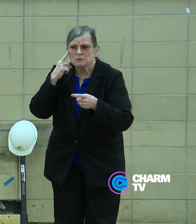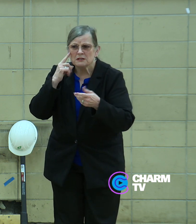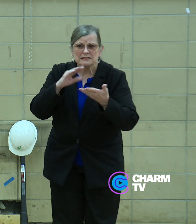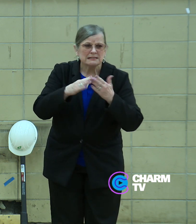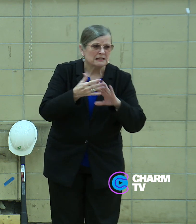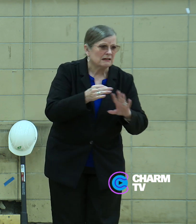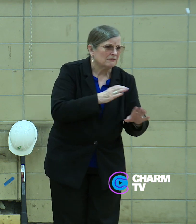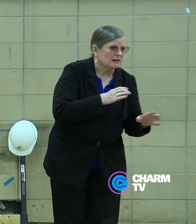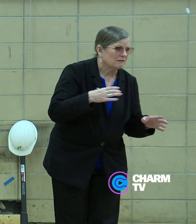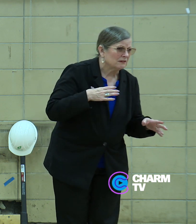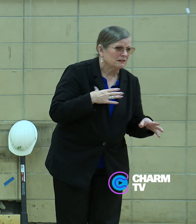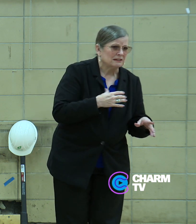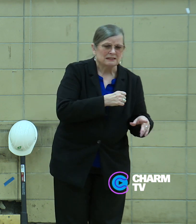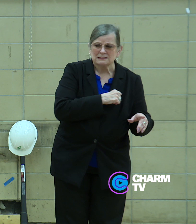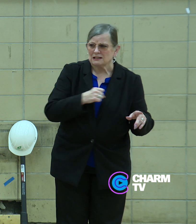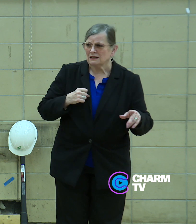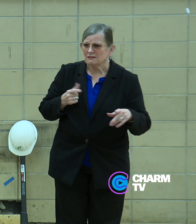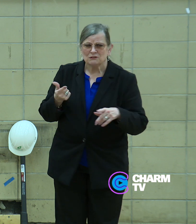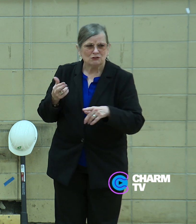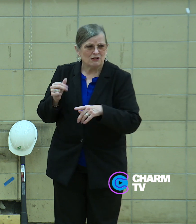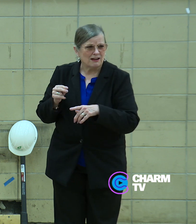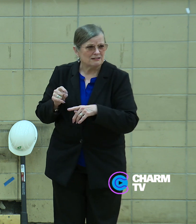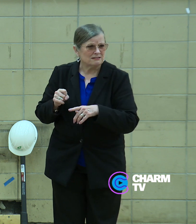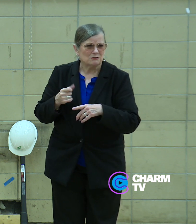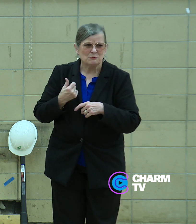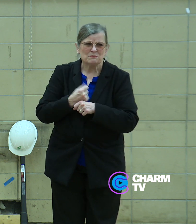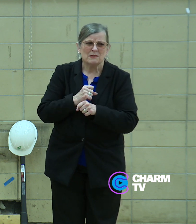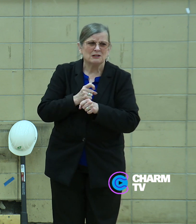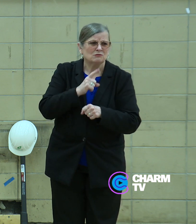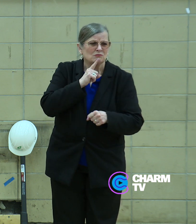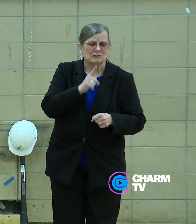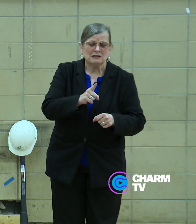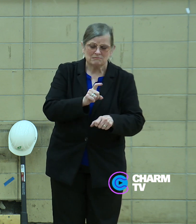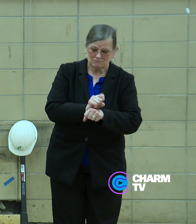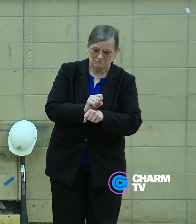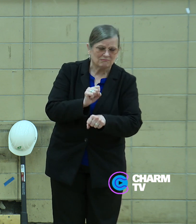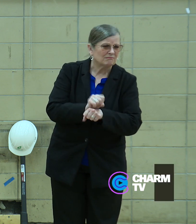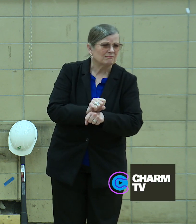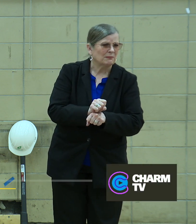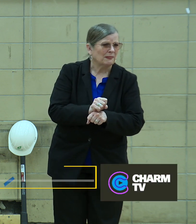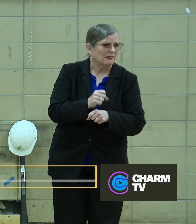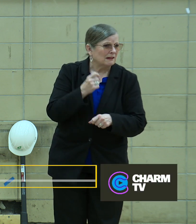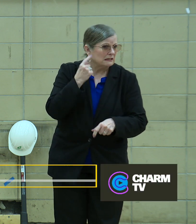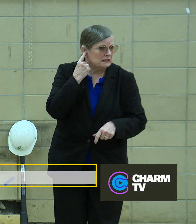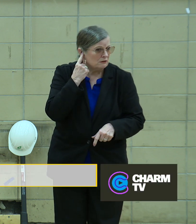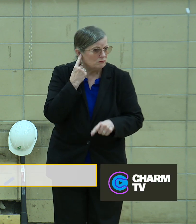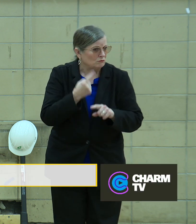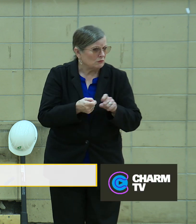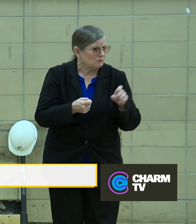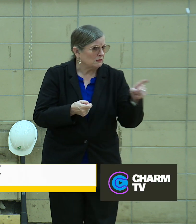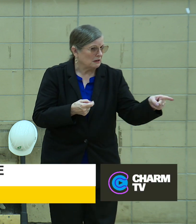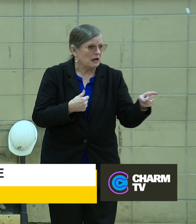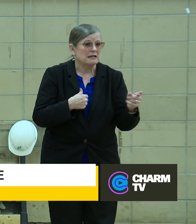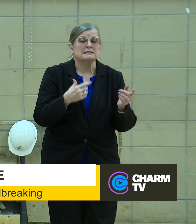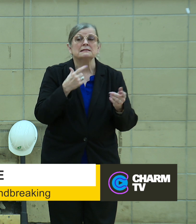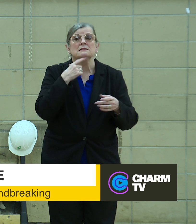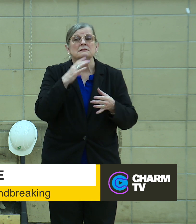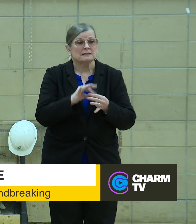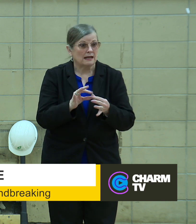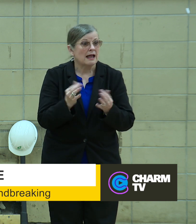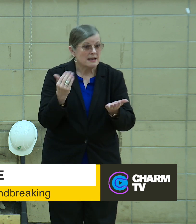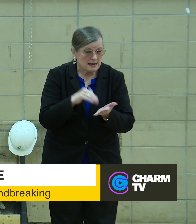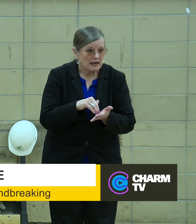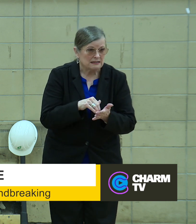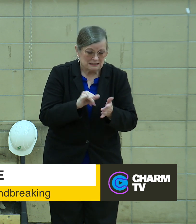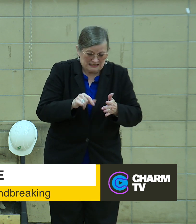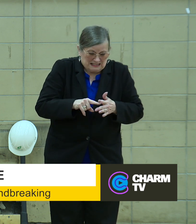Hayes, everyone that's worked with us to make this a reality. But if you didn't hear from the director, I'll say it again. This is just the beginning, right? We